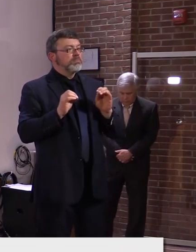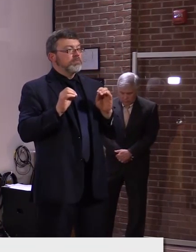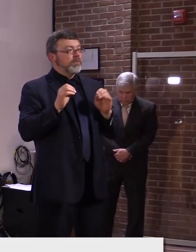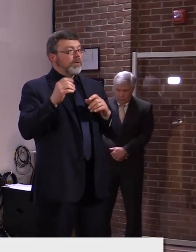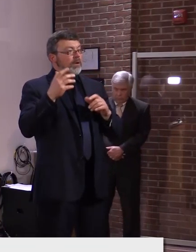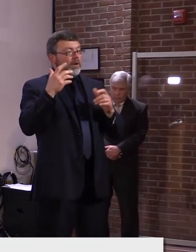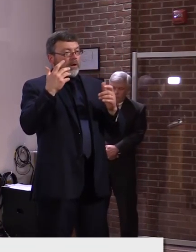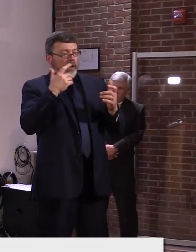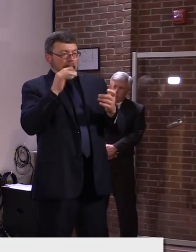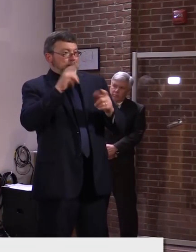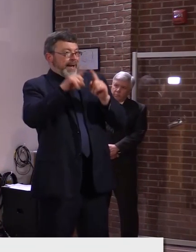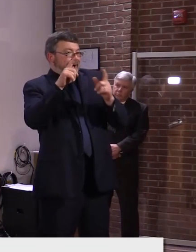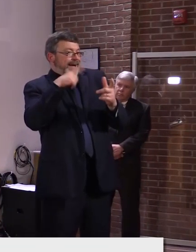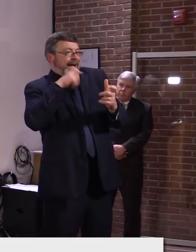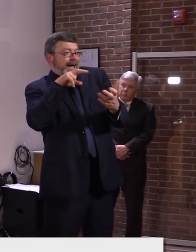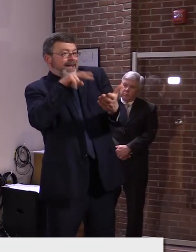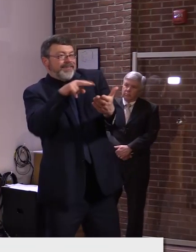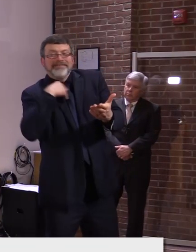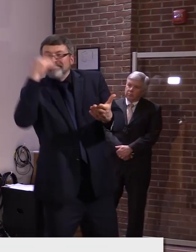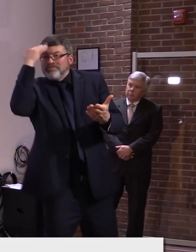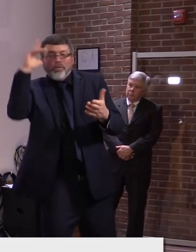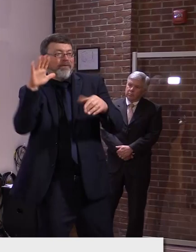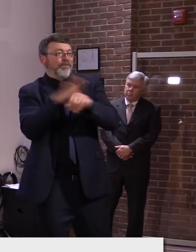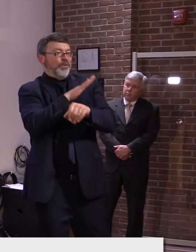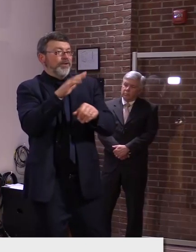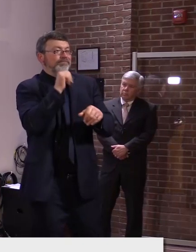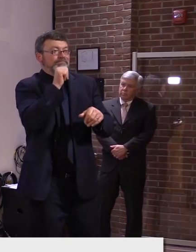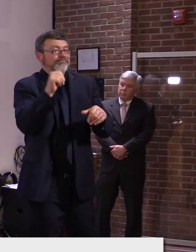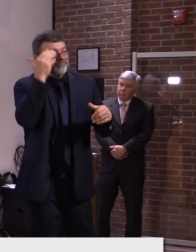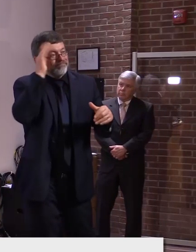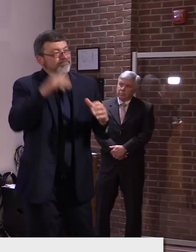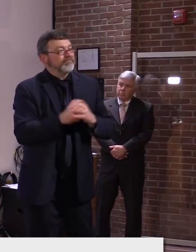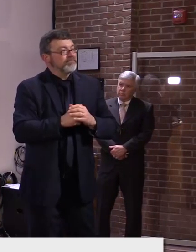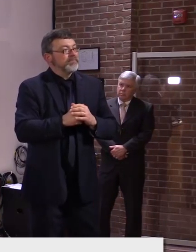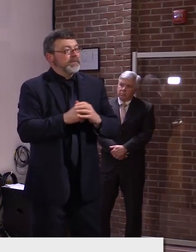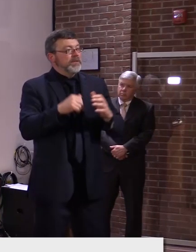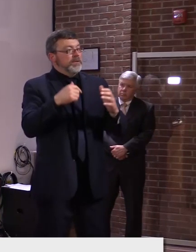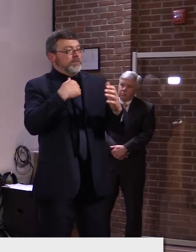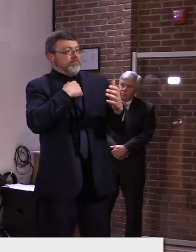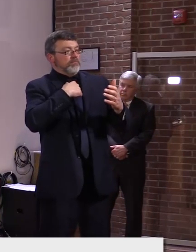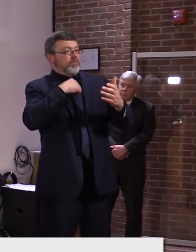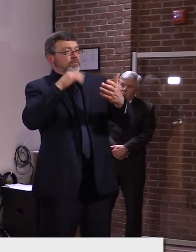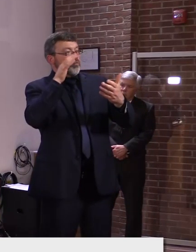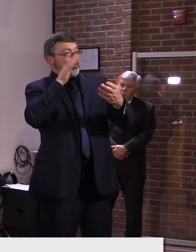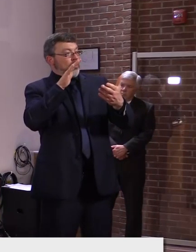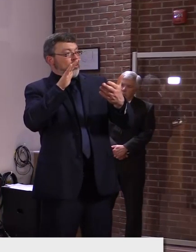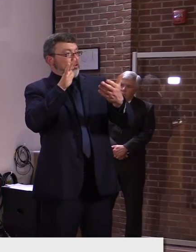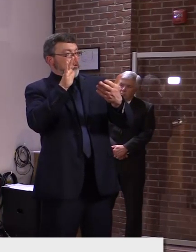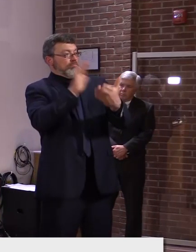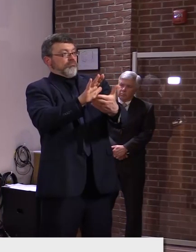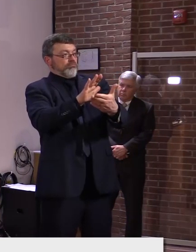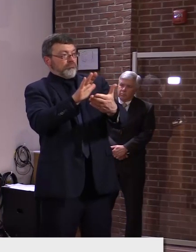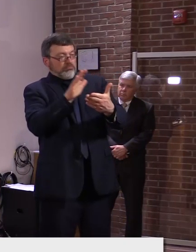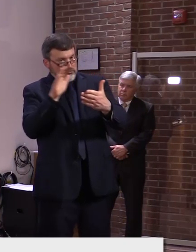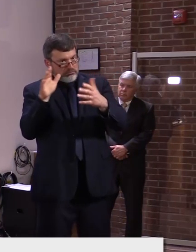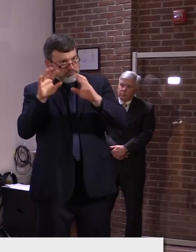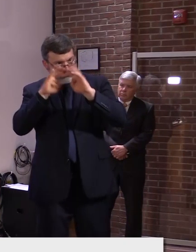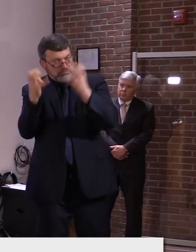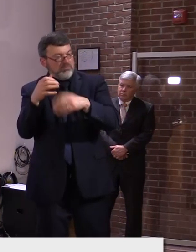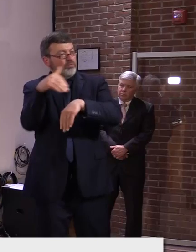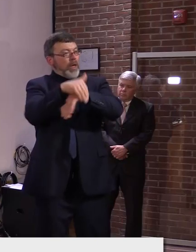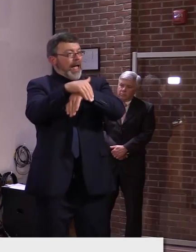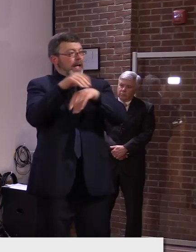And you'll be addressing each chamber tonight? Yes, whenever they adjourn, you know, or whenever it is. Yeah, may